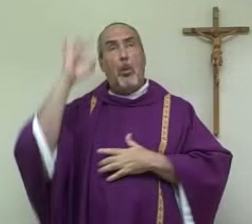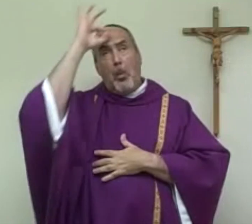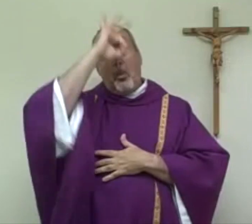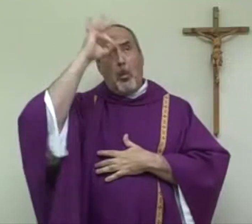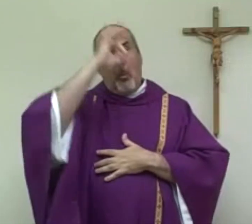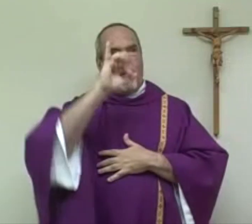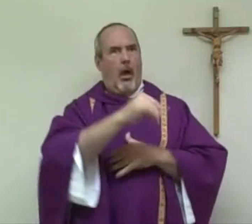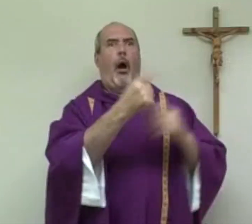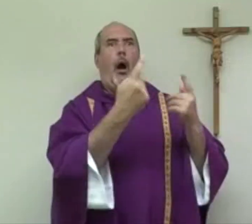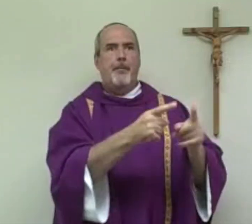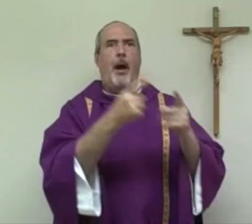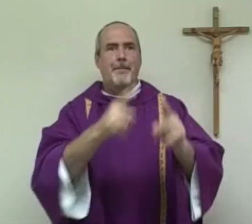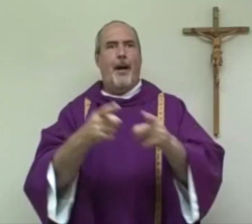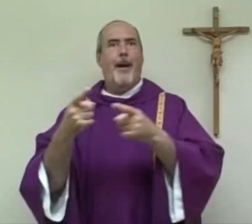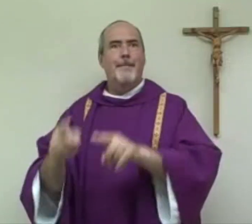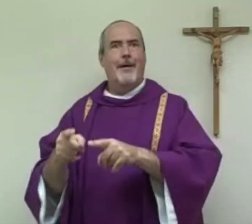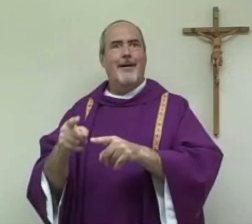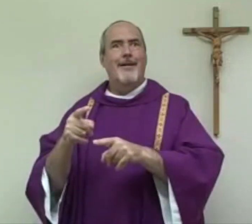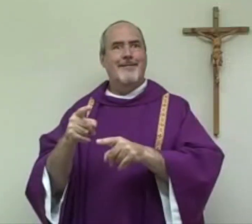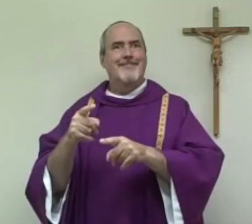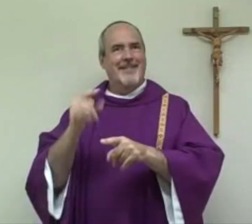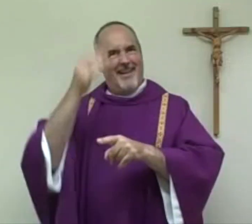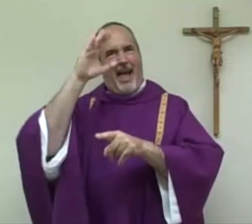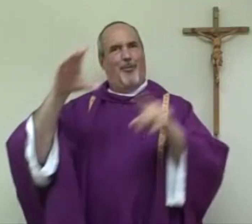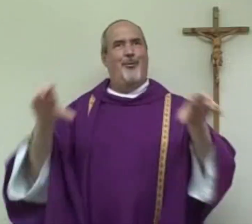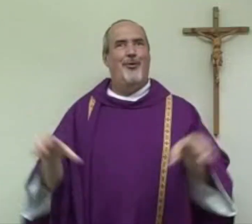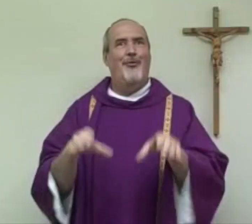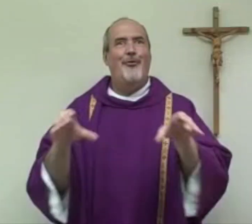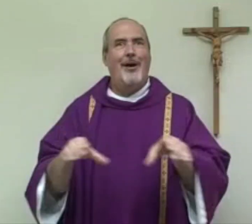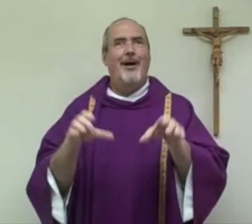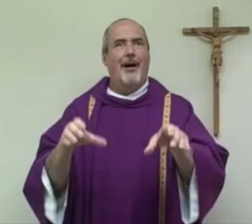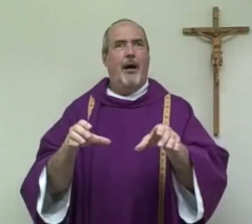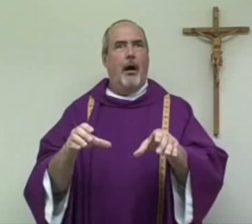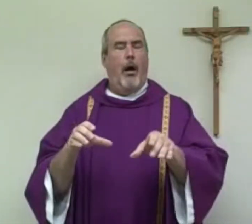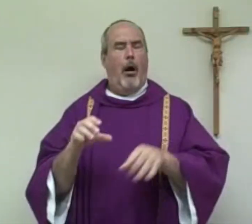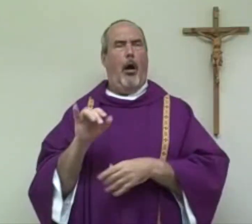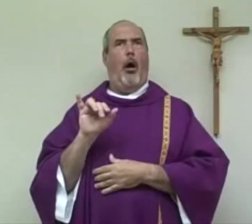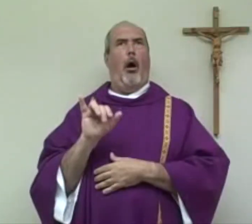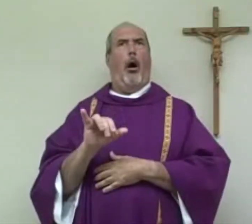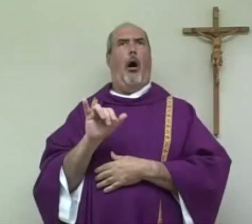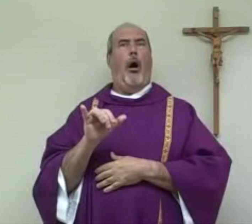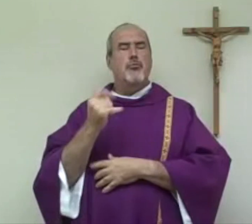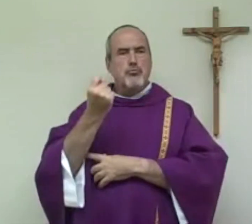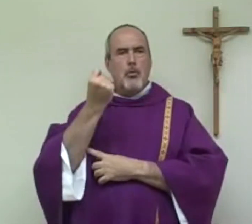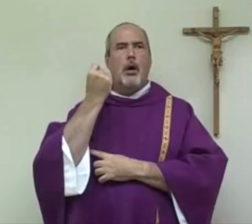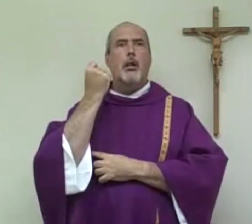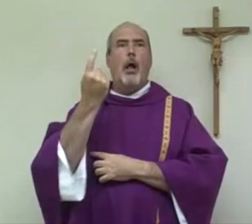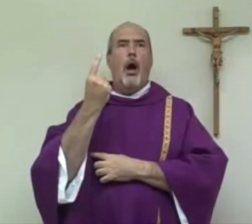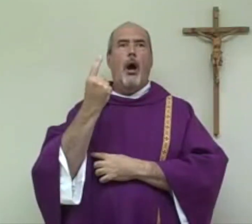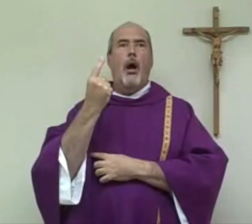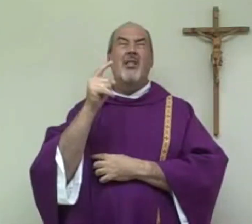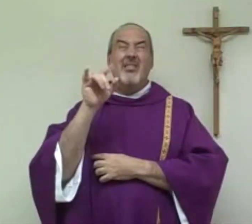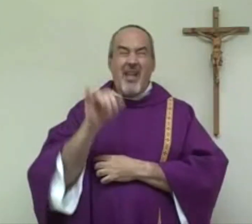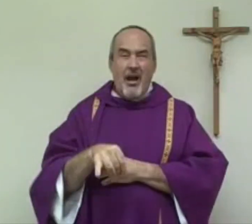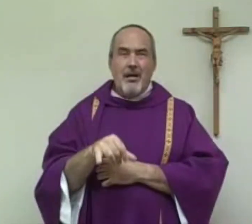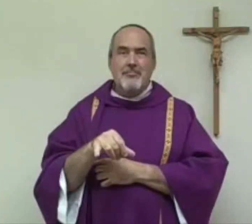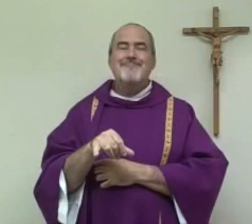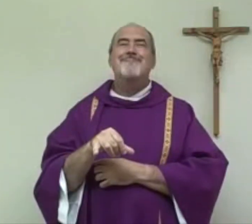went on with their lives unaware of these works of God and these events taking place. And